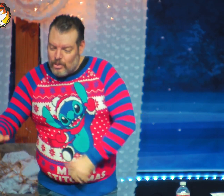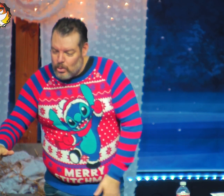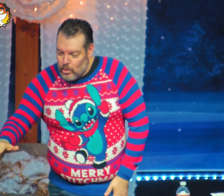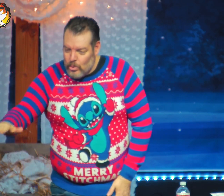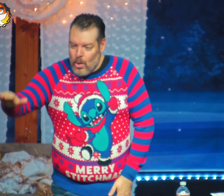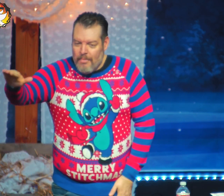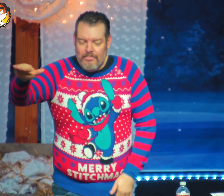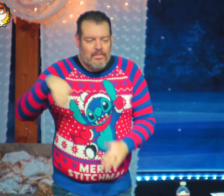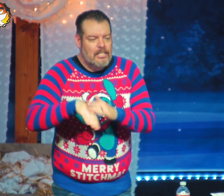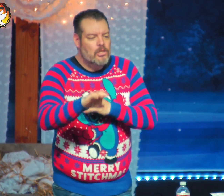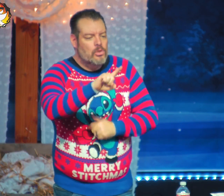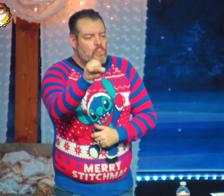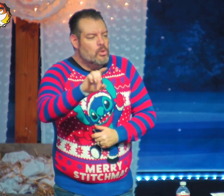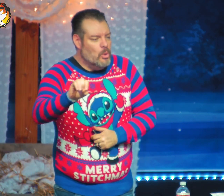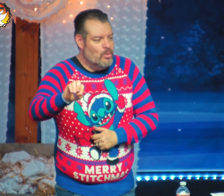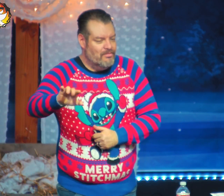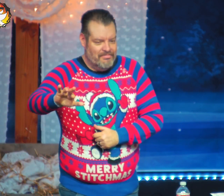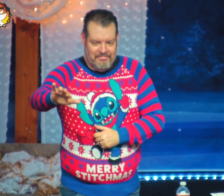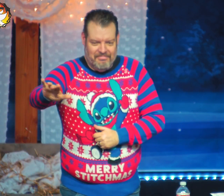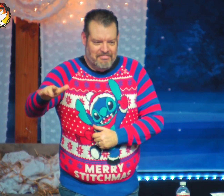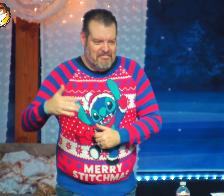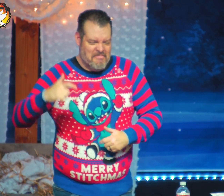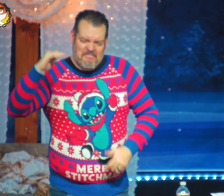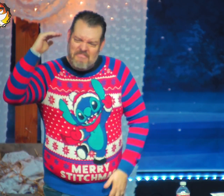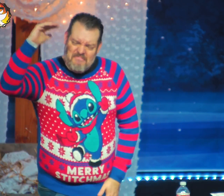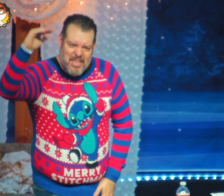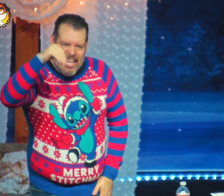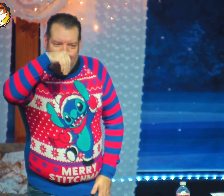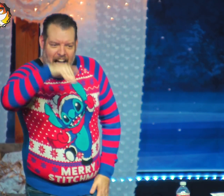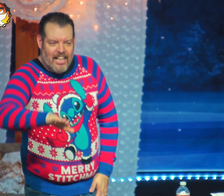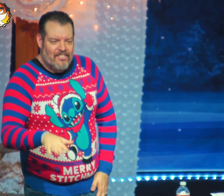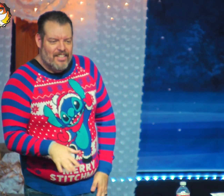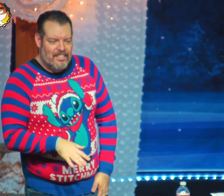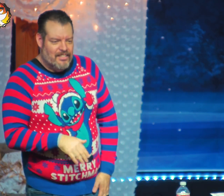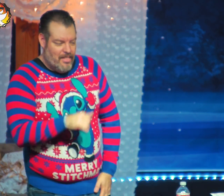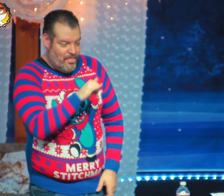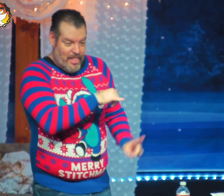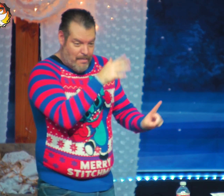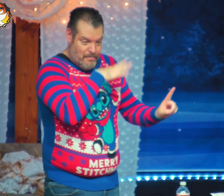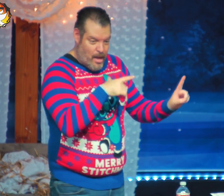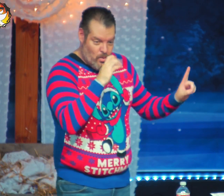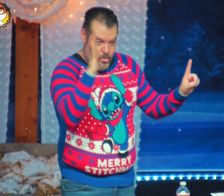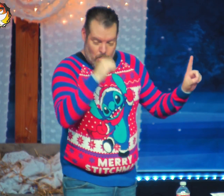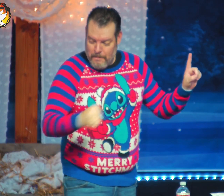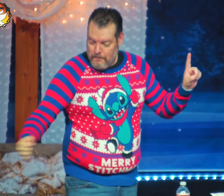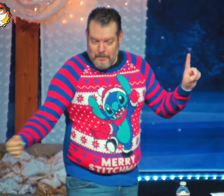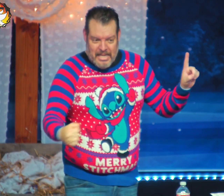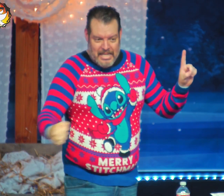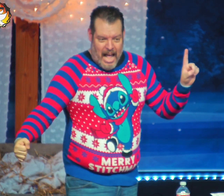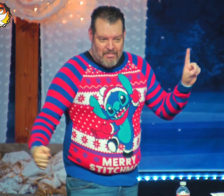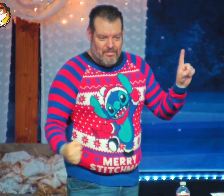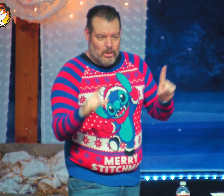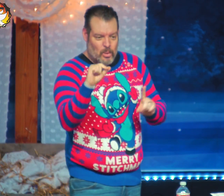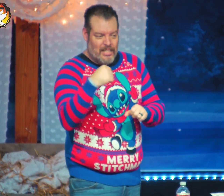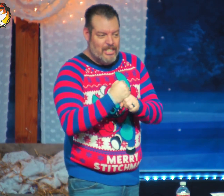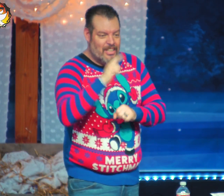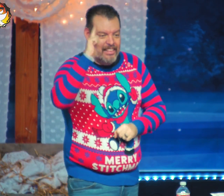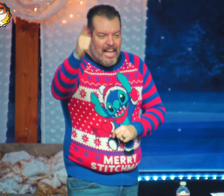and abusing it and cursing at it and beating it up. And then finally it was rescued.